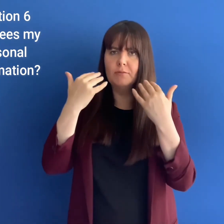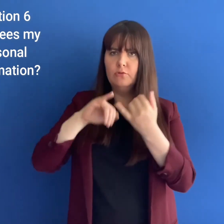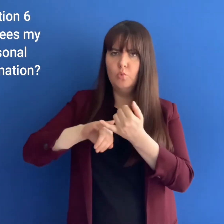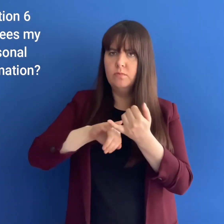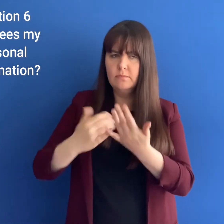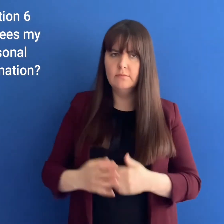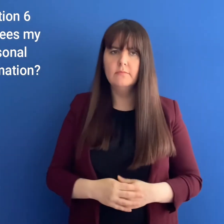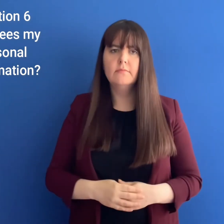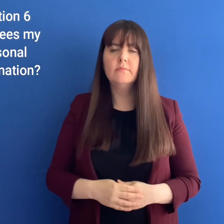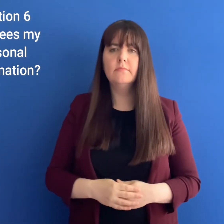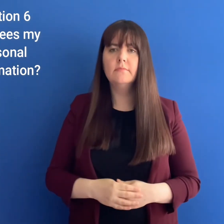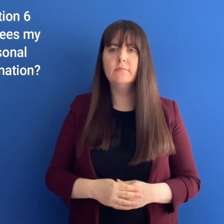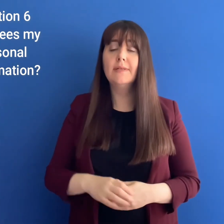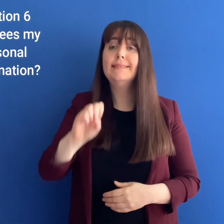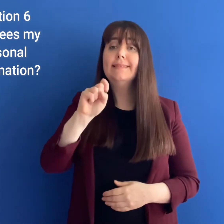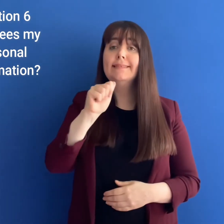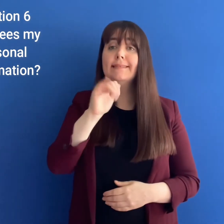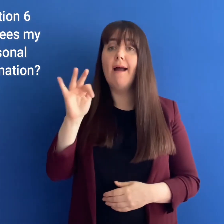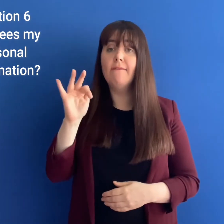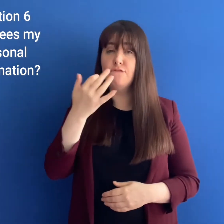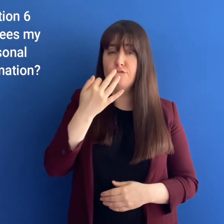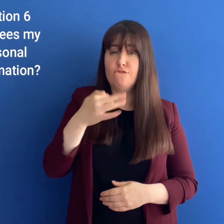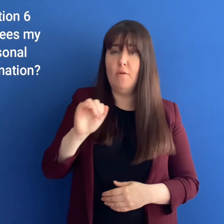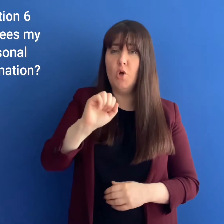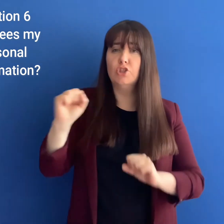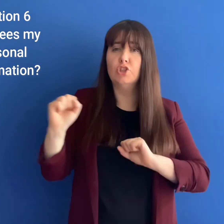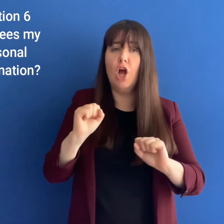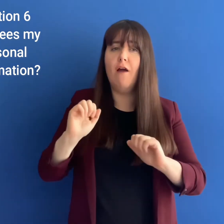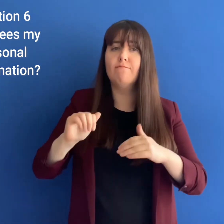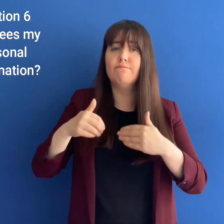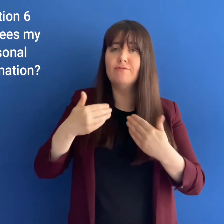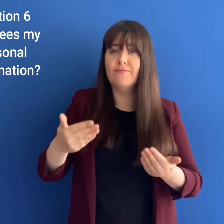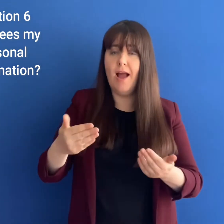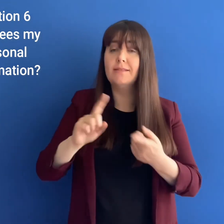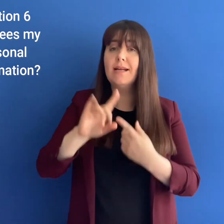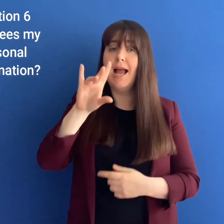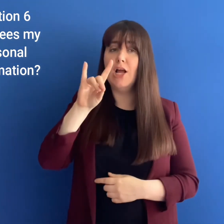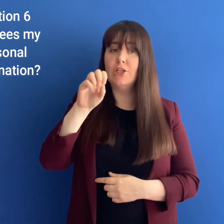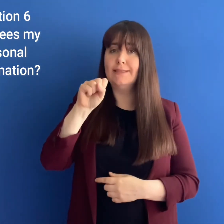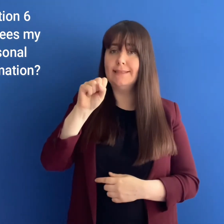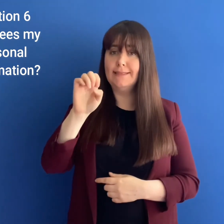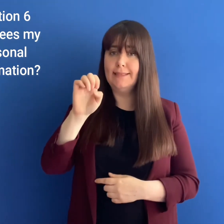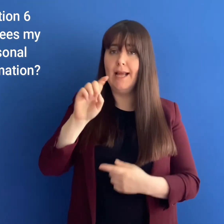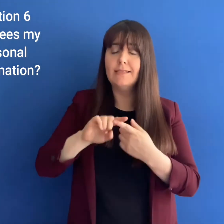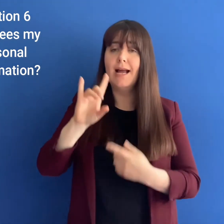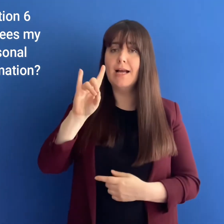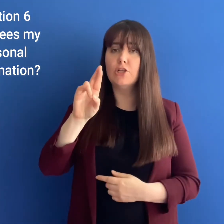sees my personal information? Staff from your service providers